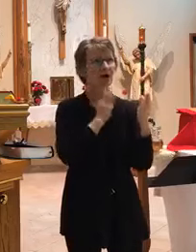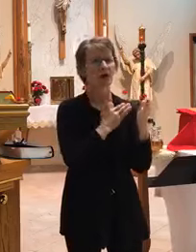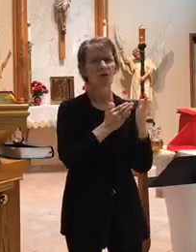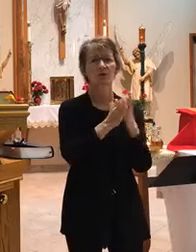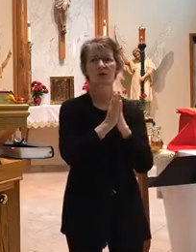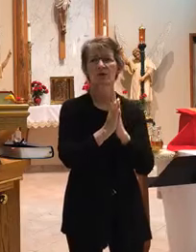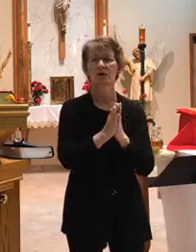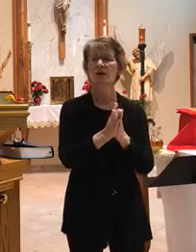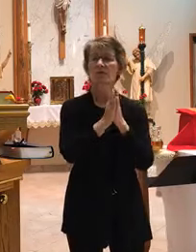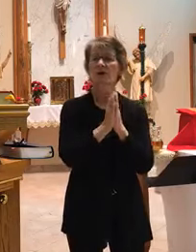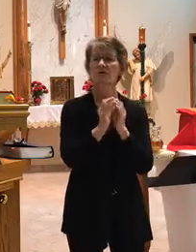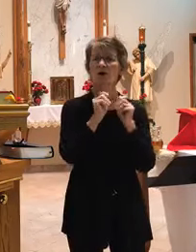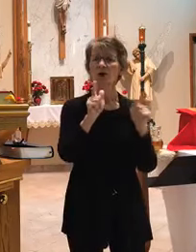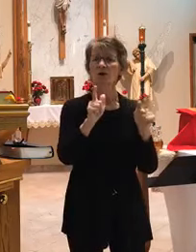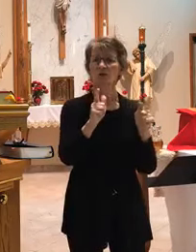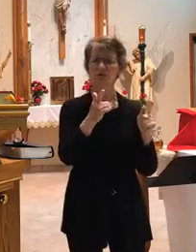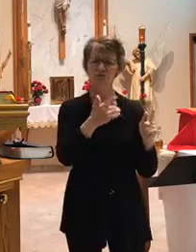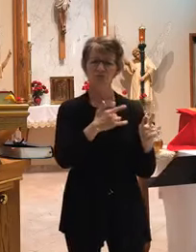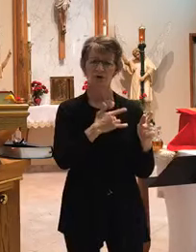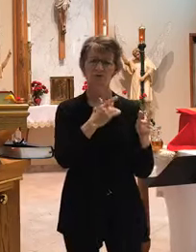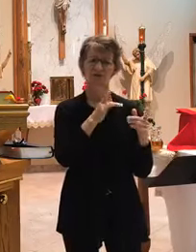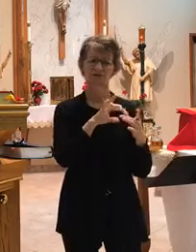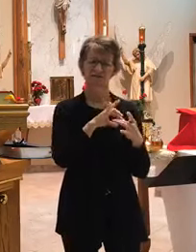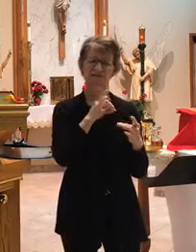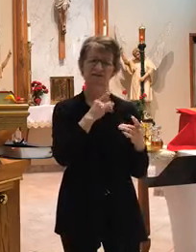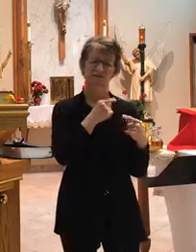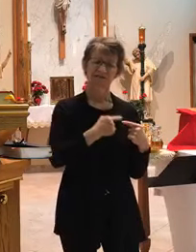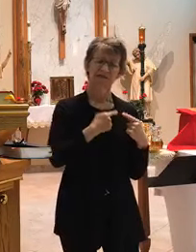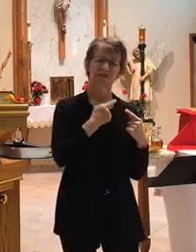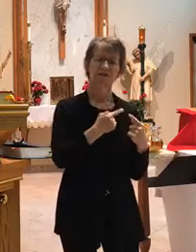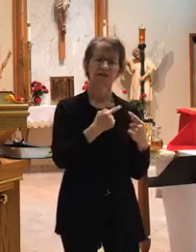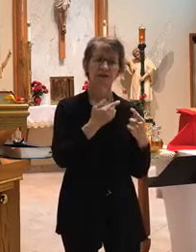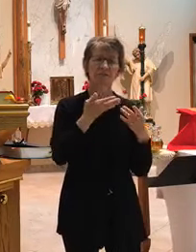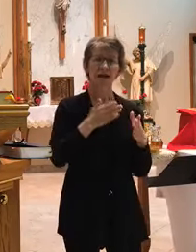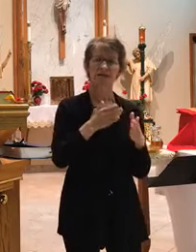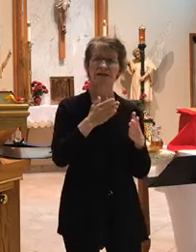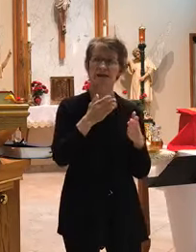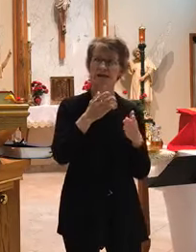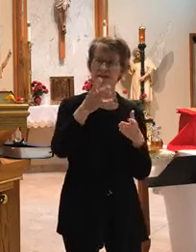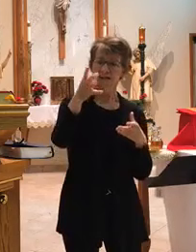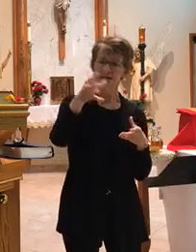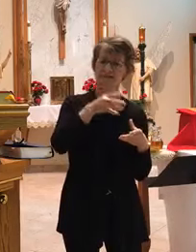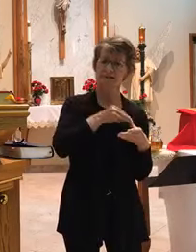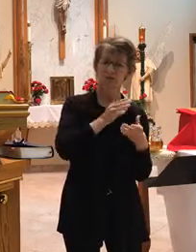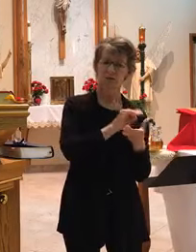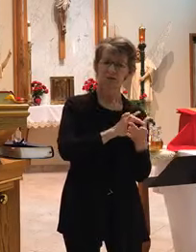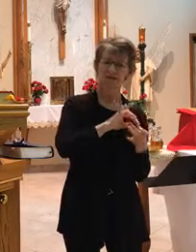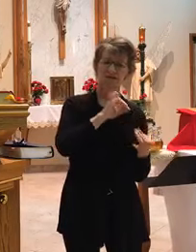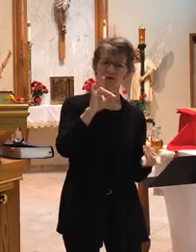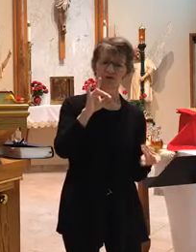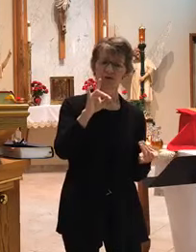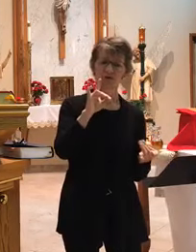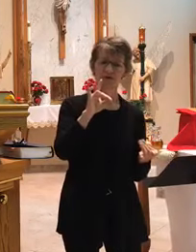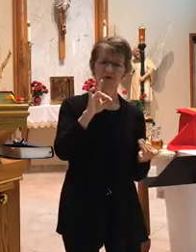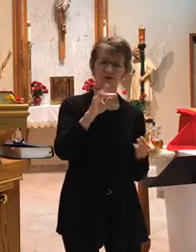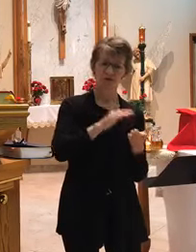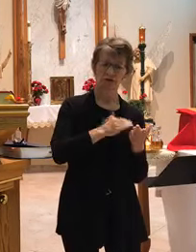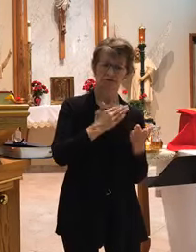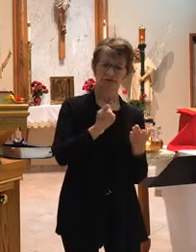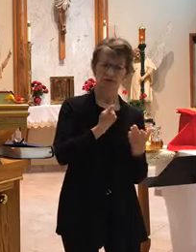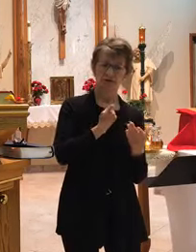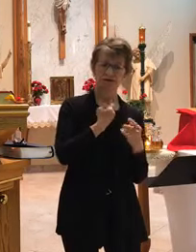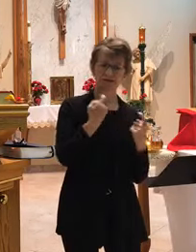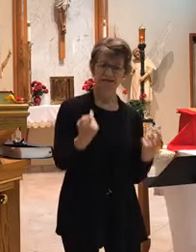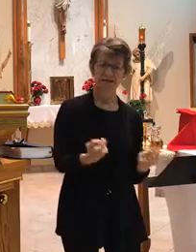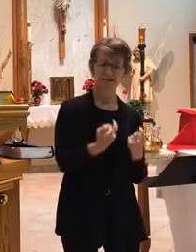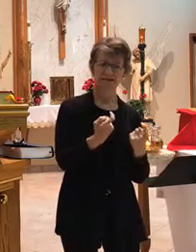are troubled in spirit, may they know the peace of Christ through the outpouring of the Holy Spirit and the forgiveness of sins. Let us